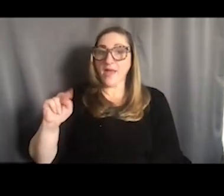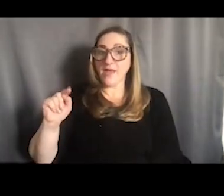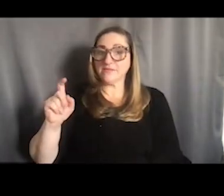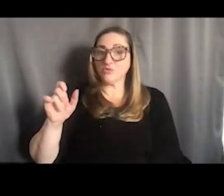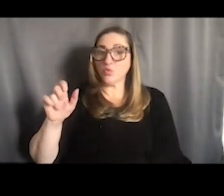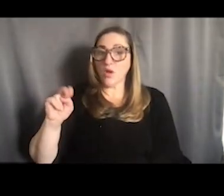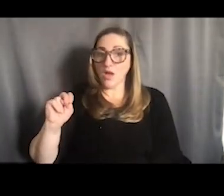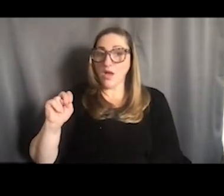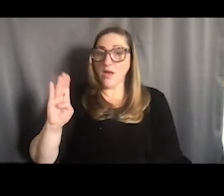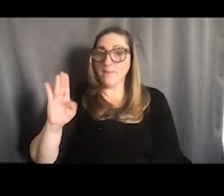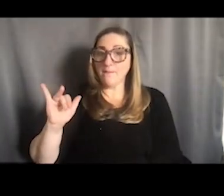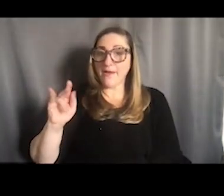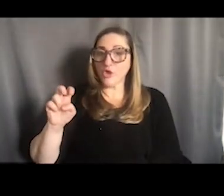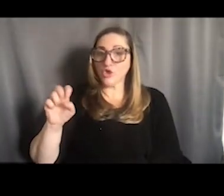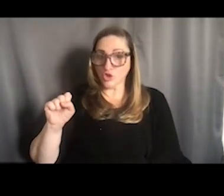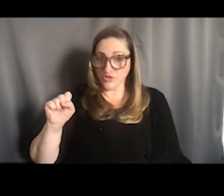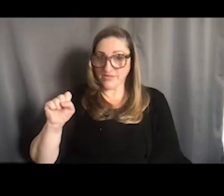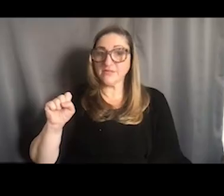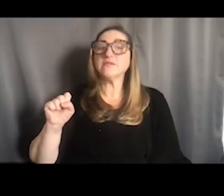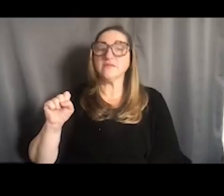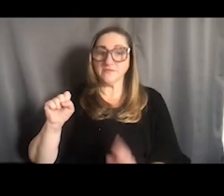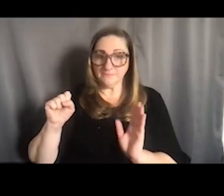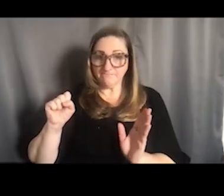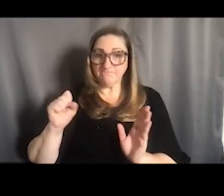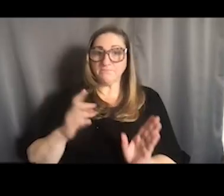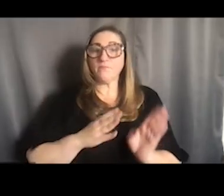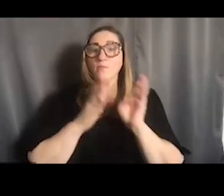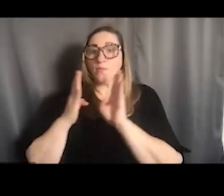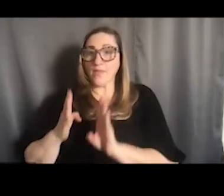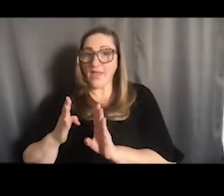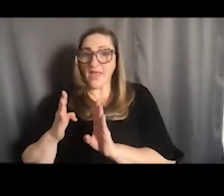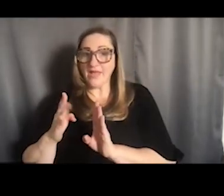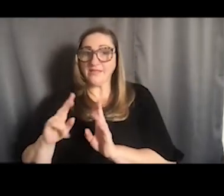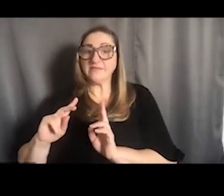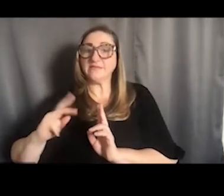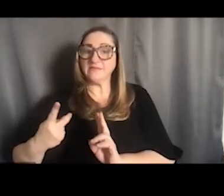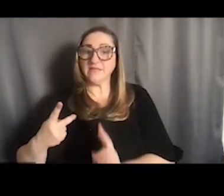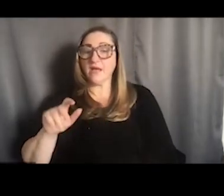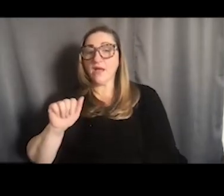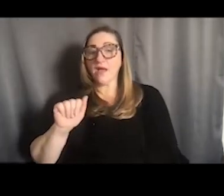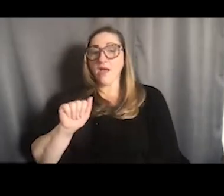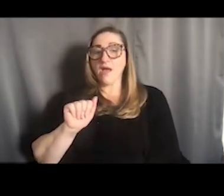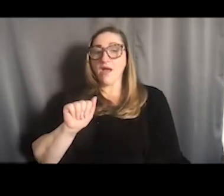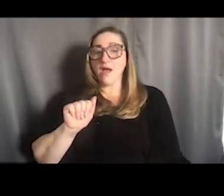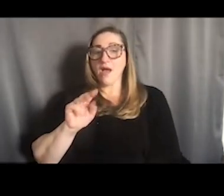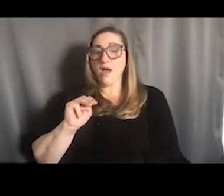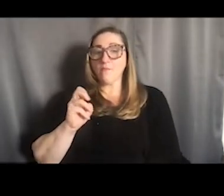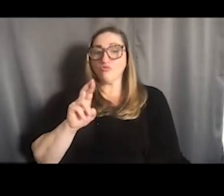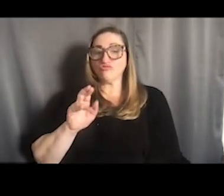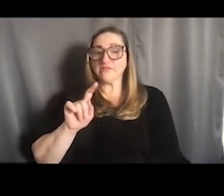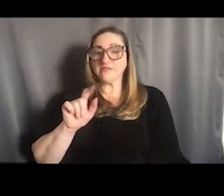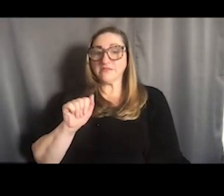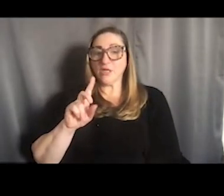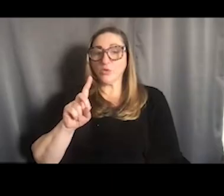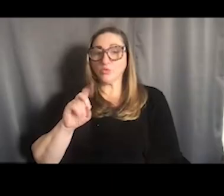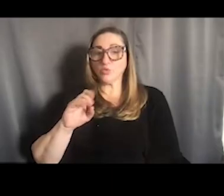and the founder and director at Black Dance Changemakers. Then we'll have Amrita Doshi and Jeeno Joseph, who are co-founders of